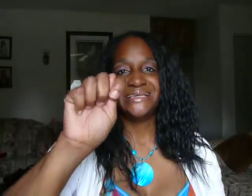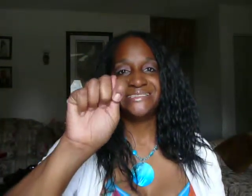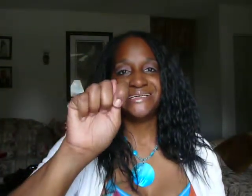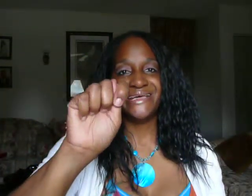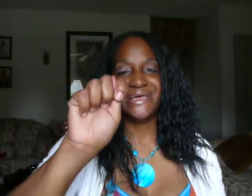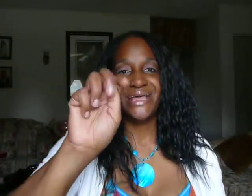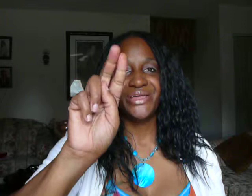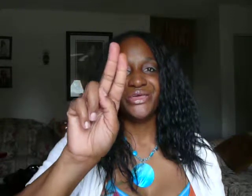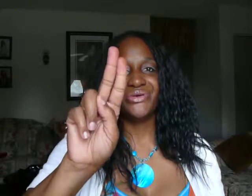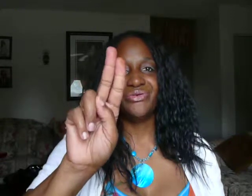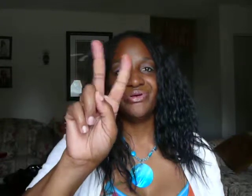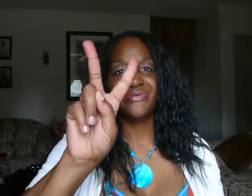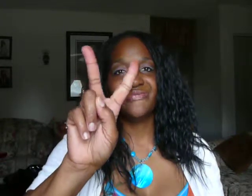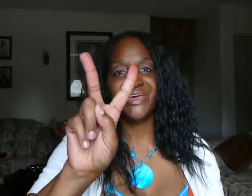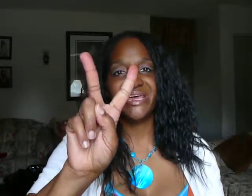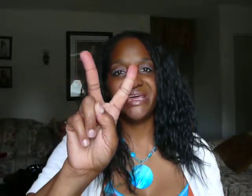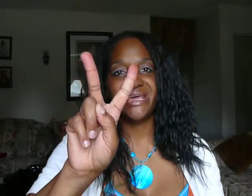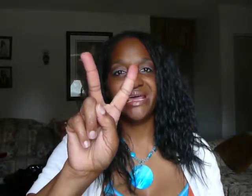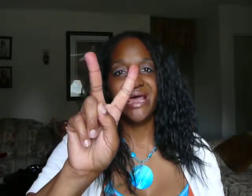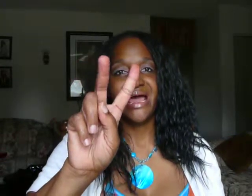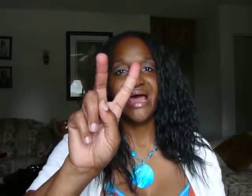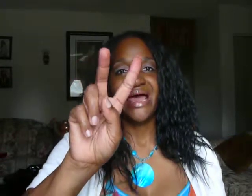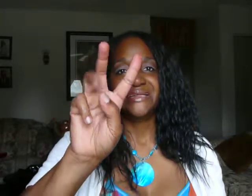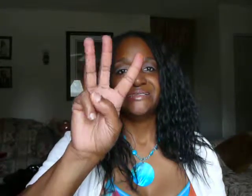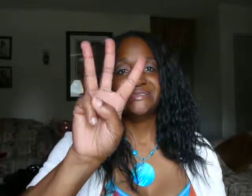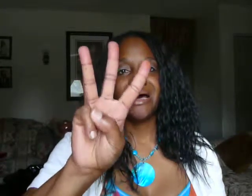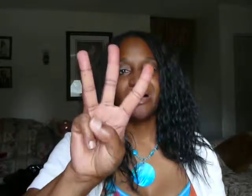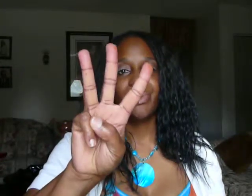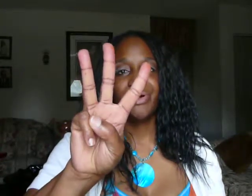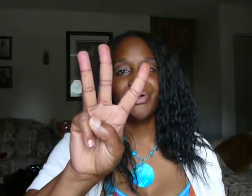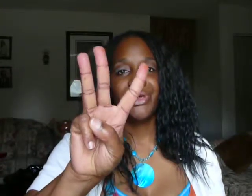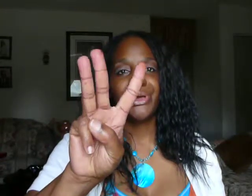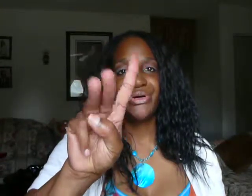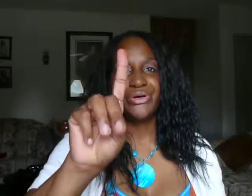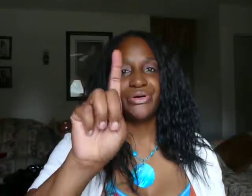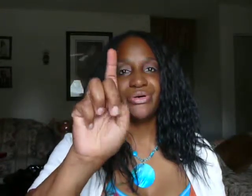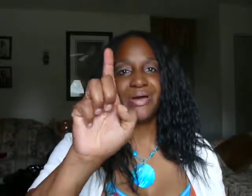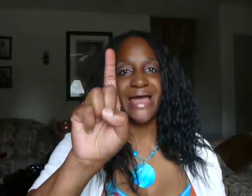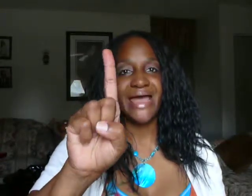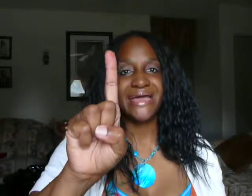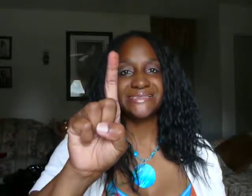T, U, V, W, X,